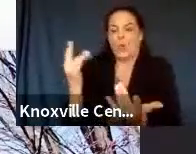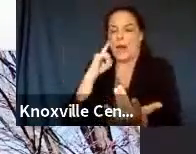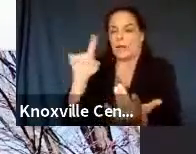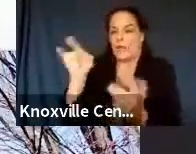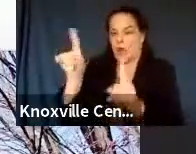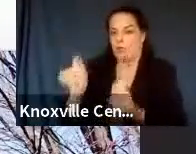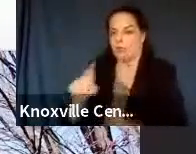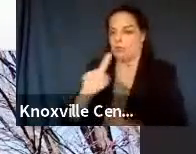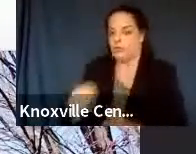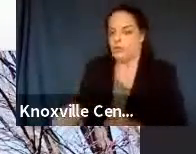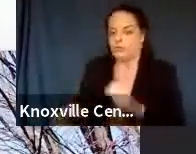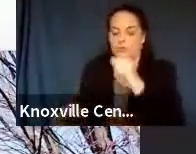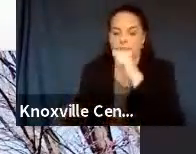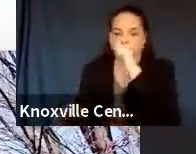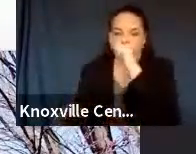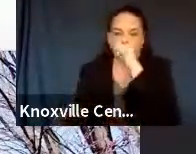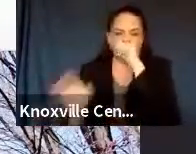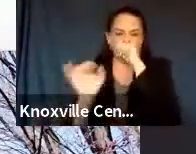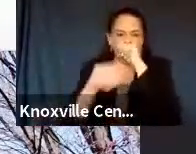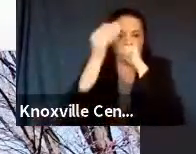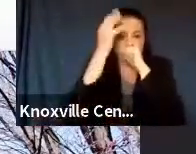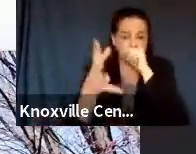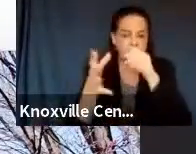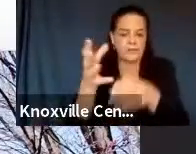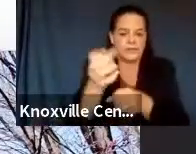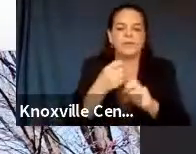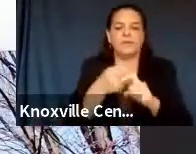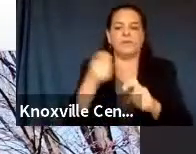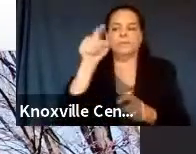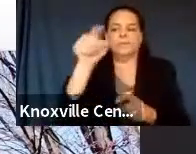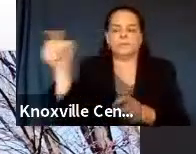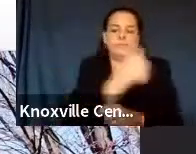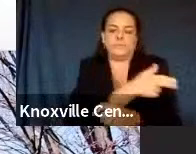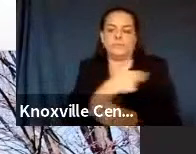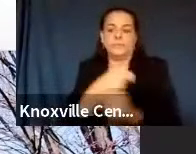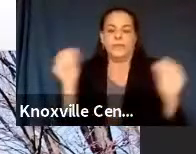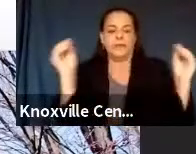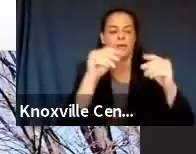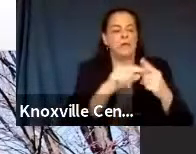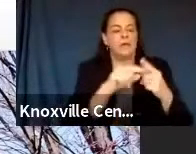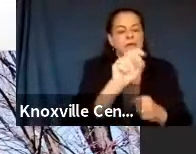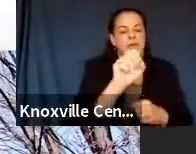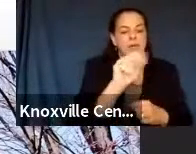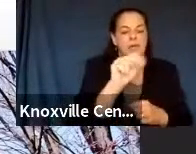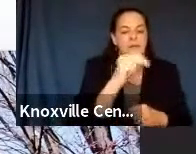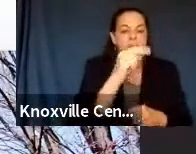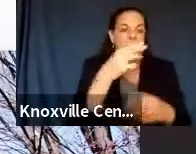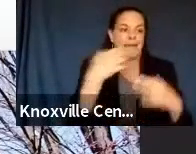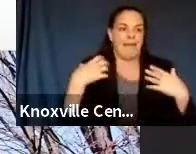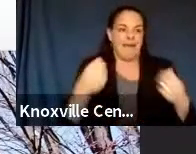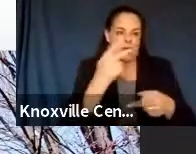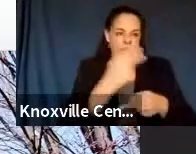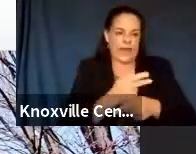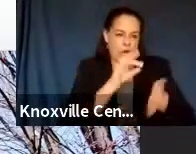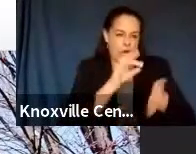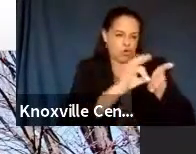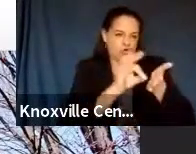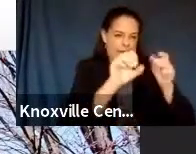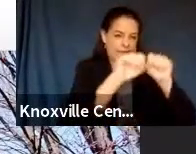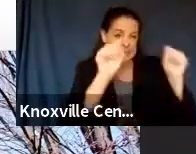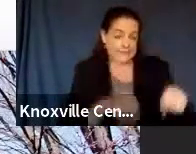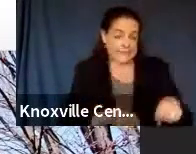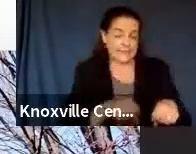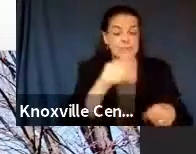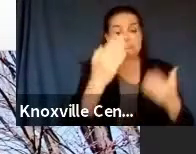hospital. These data are gathered from the information hospitals put into the Tennessee Healthcare Resource Tracking System. It may reflect